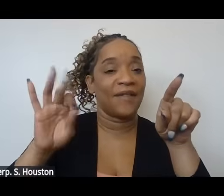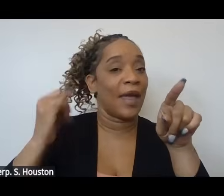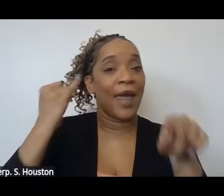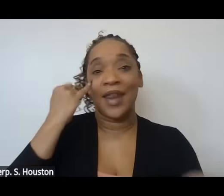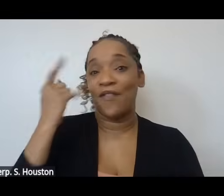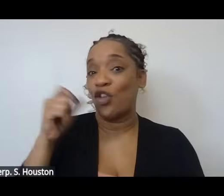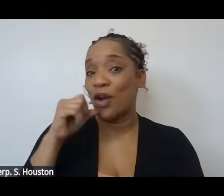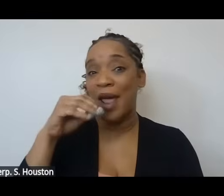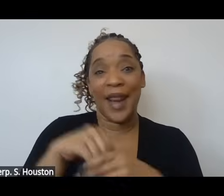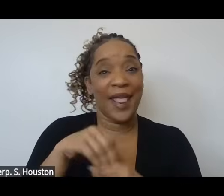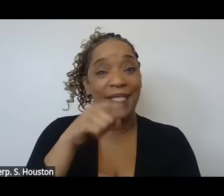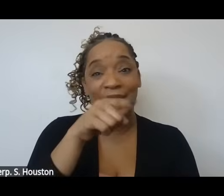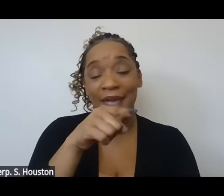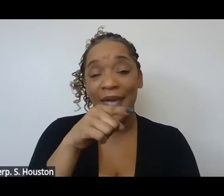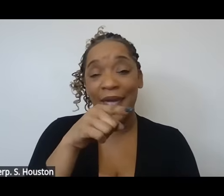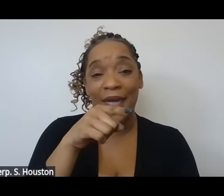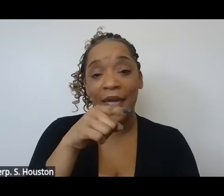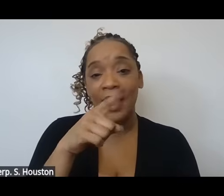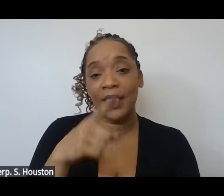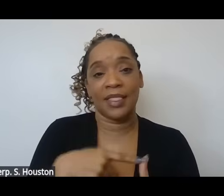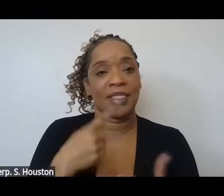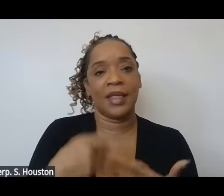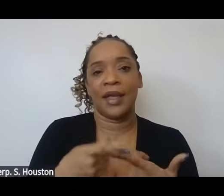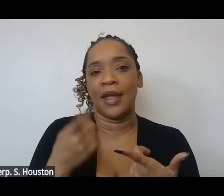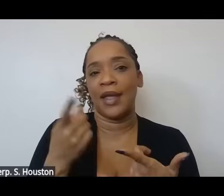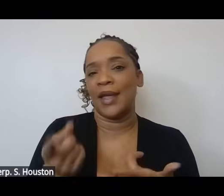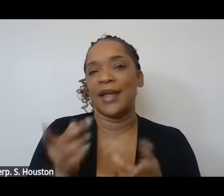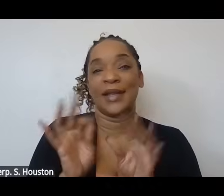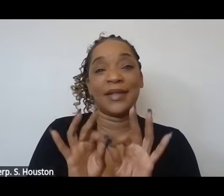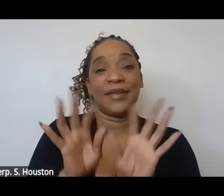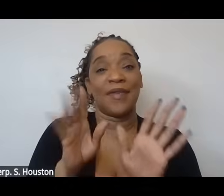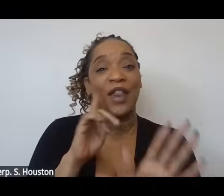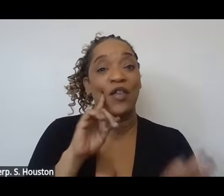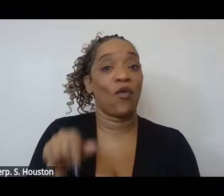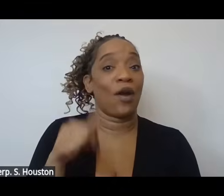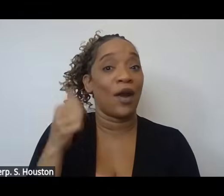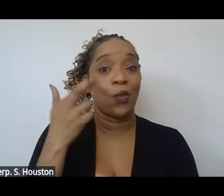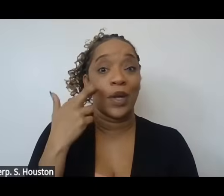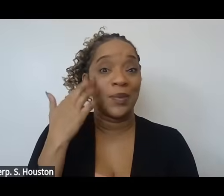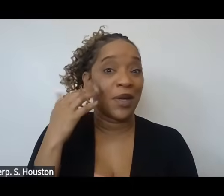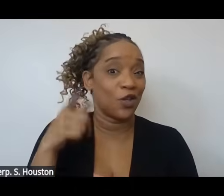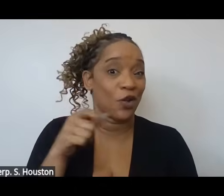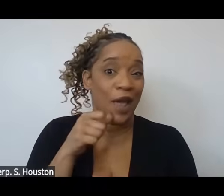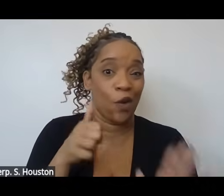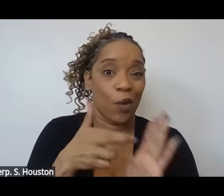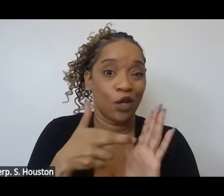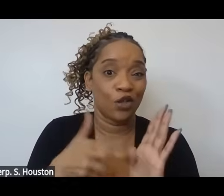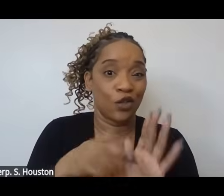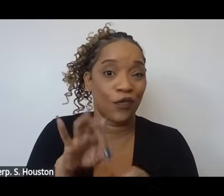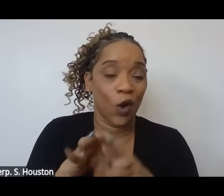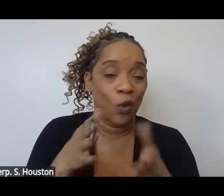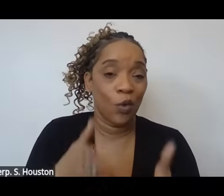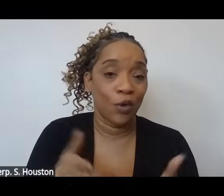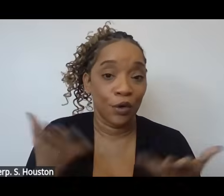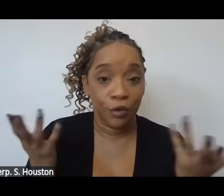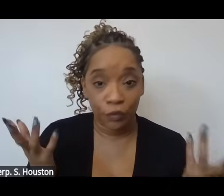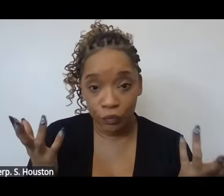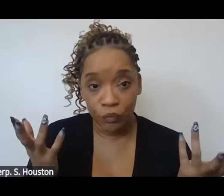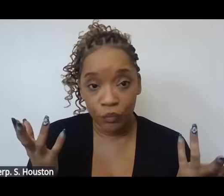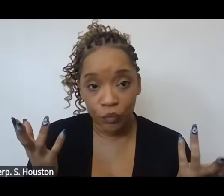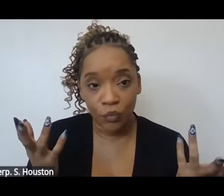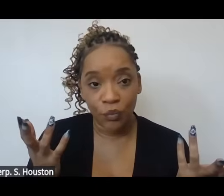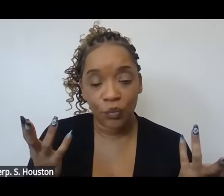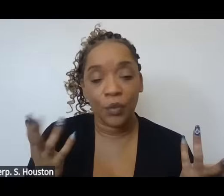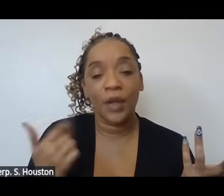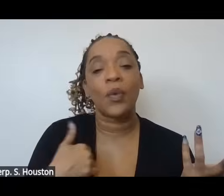then, then it's invalid for a different reason because you're not registered. So that would, I would say, be the same